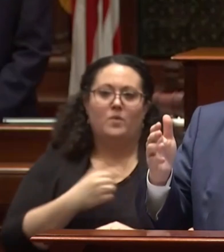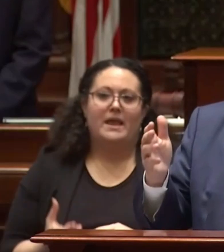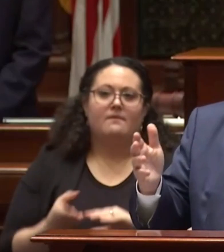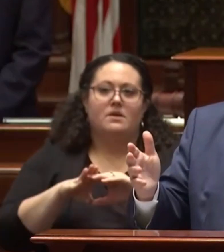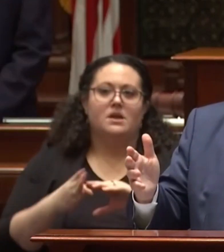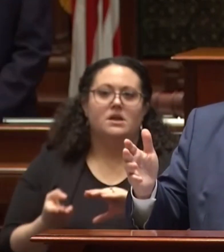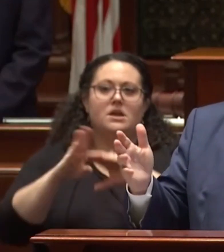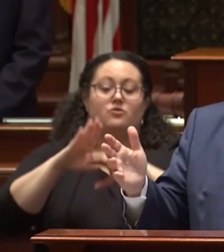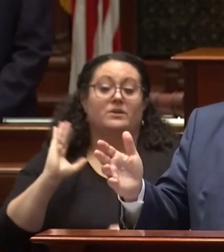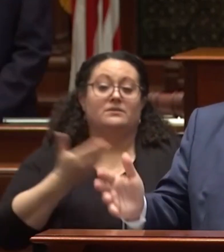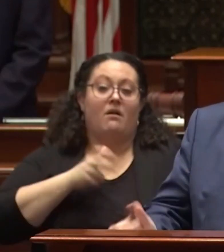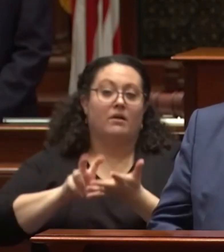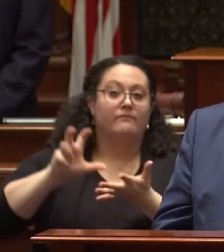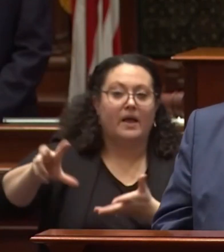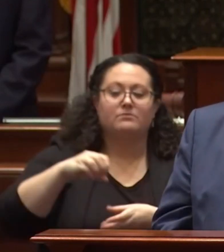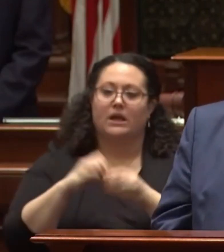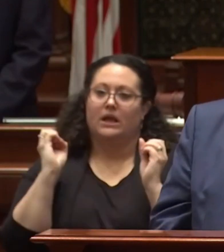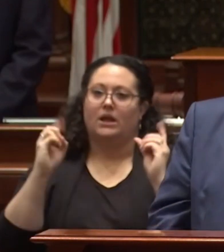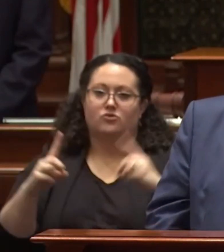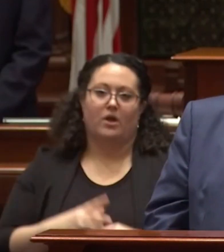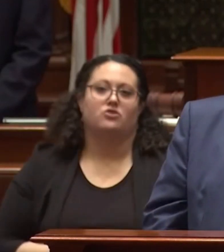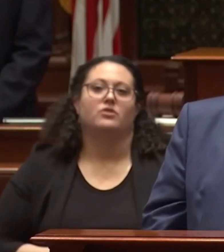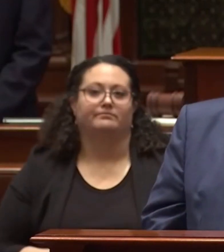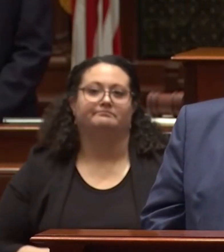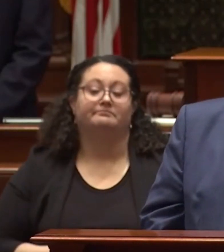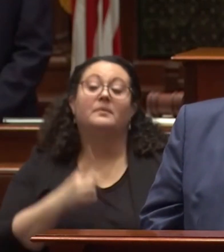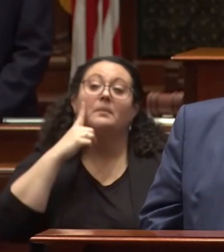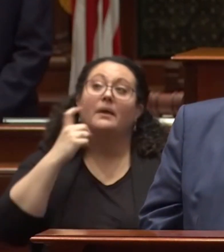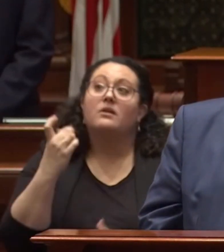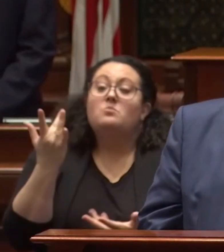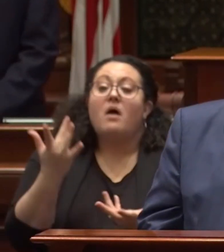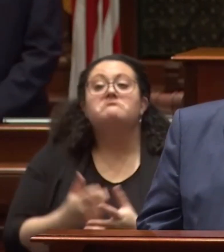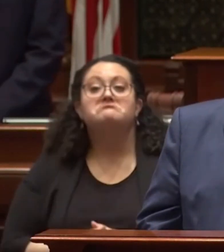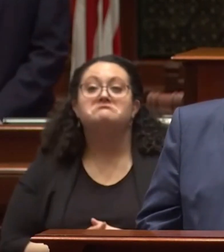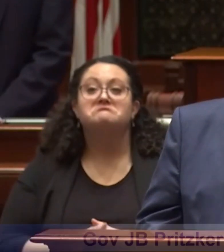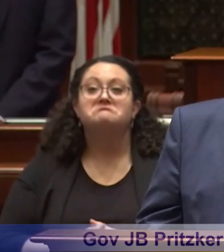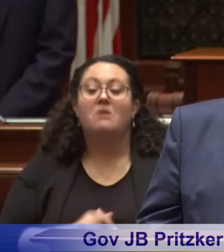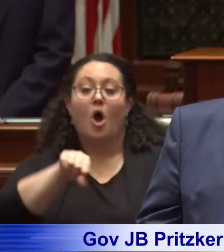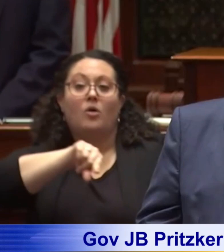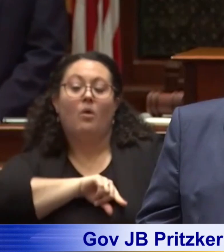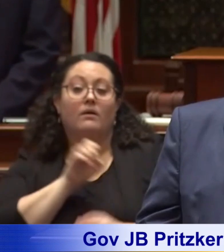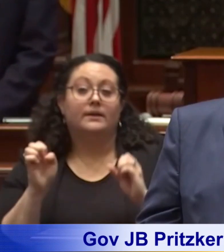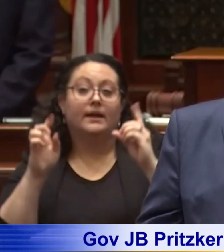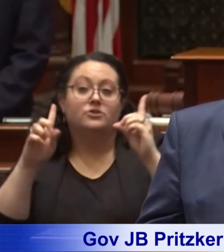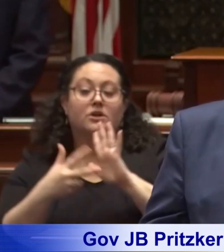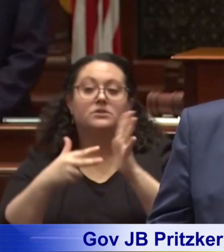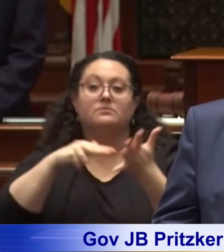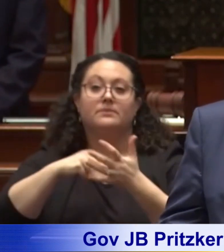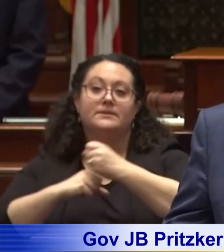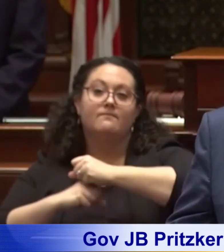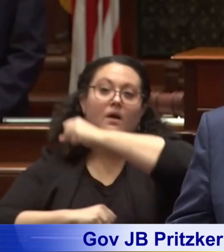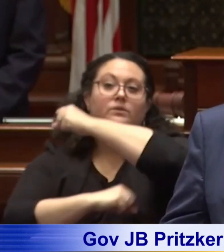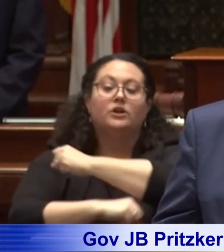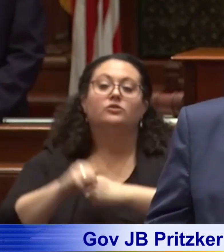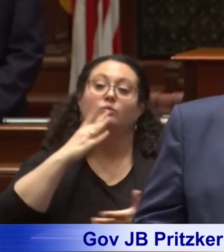increased our investments in education because a quality education is the foundation of a good life